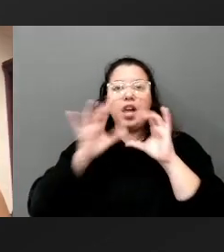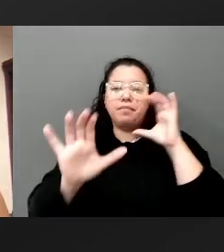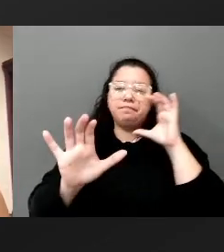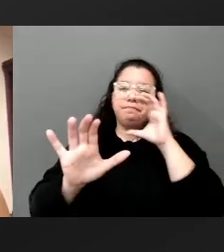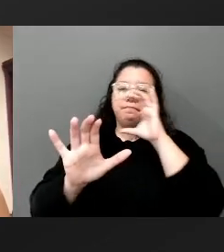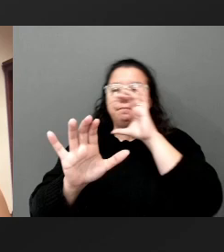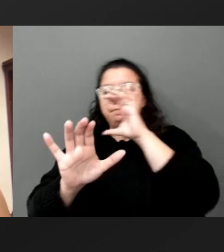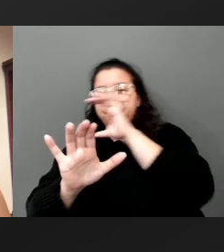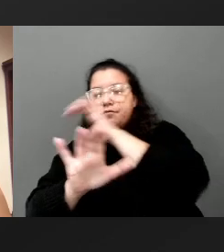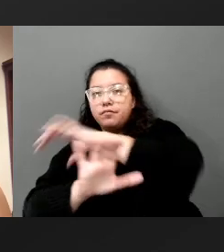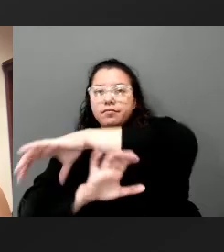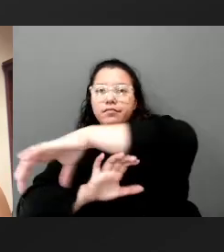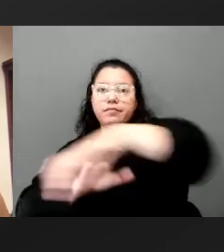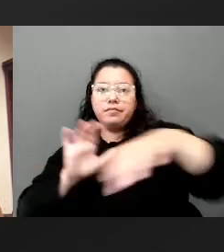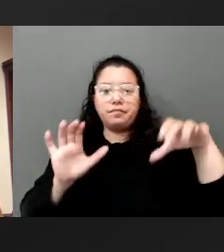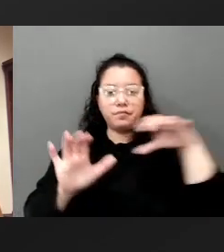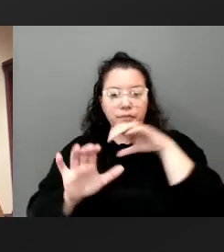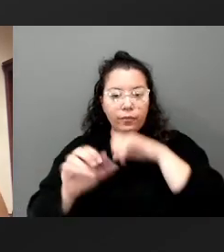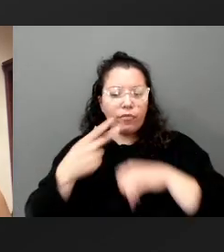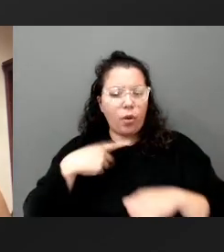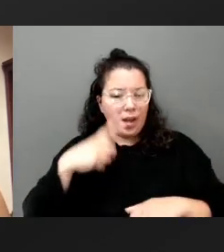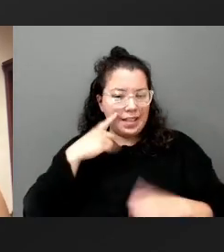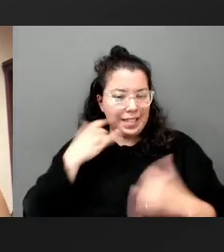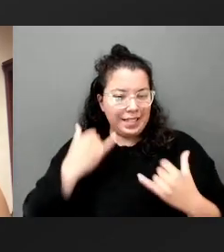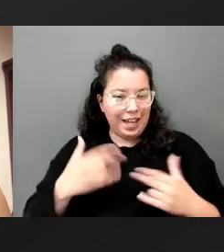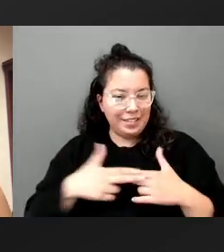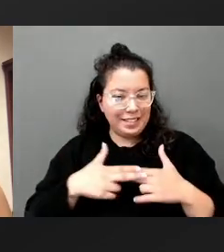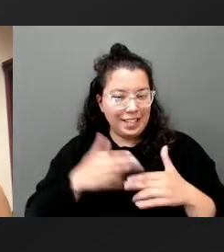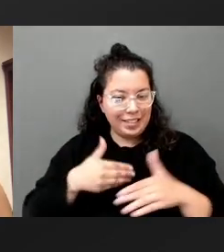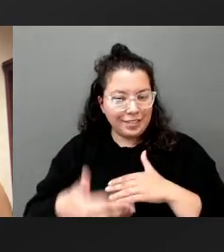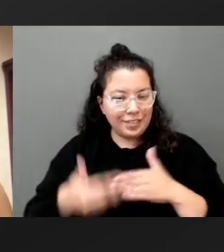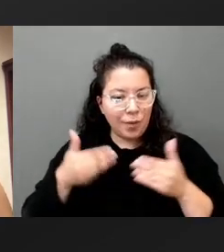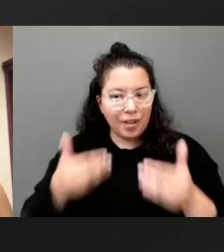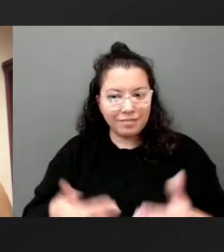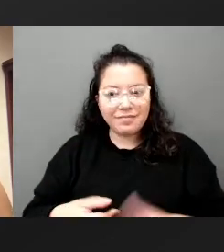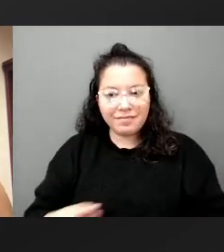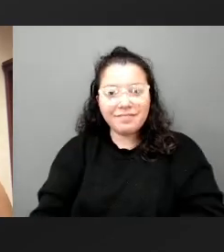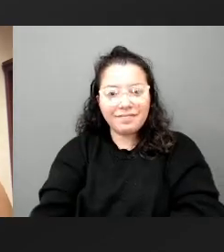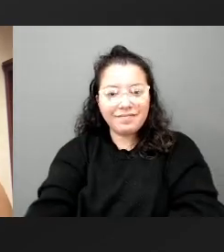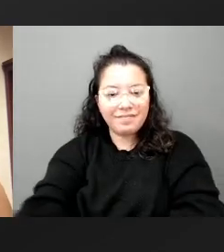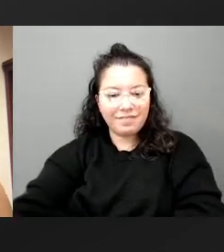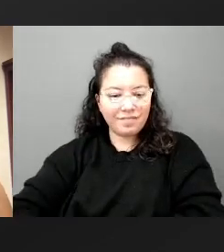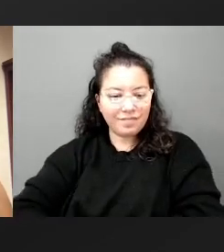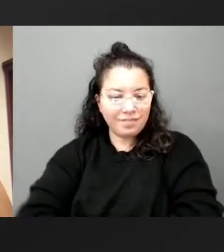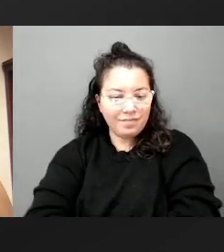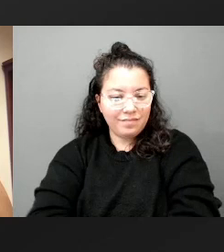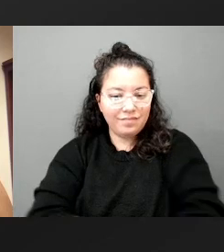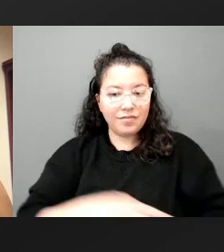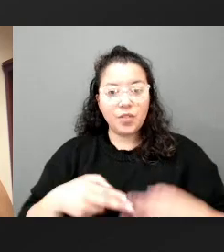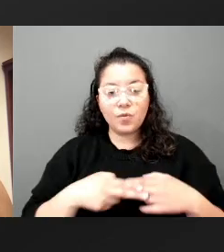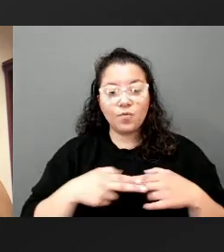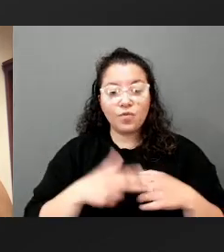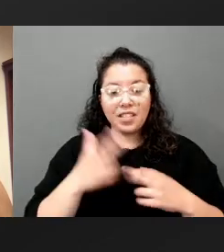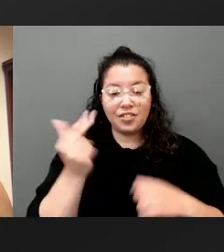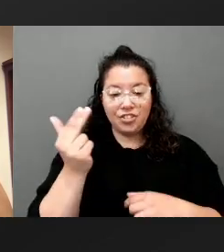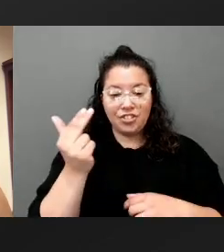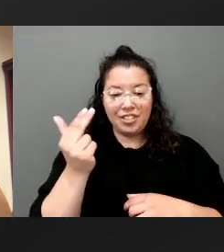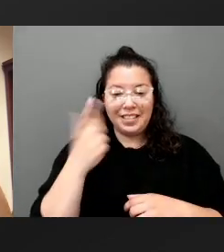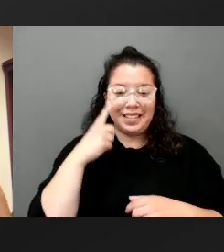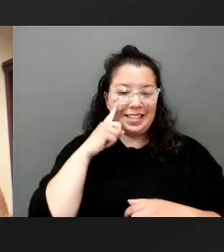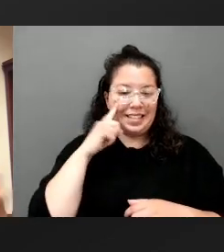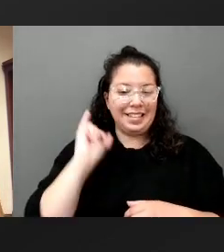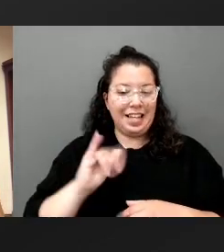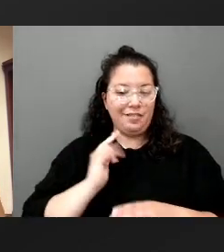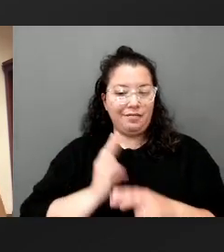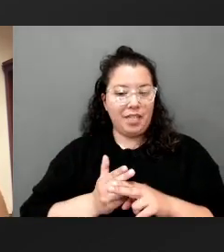Or I think we're trying to move there now. So. Right. Travis, you moved to slide 13. That should be the slide that Nicole is referencing. Thank you.